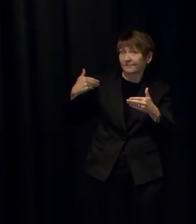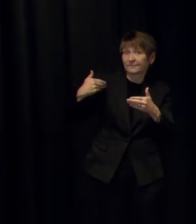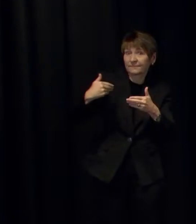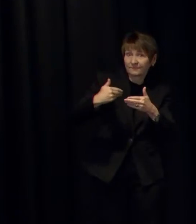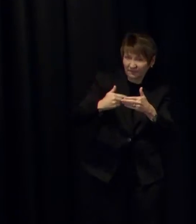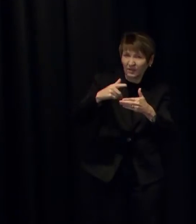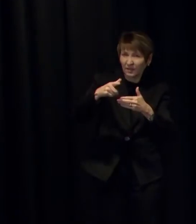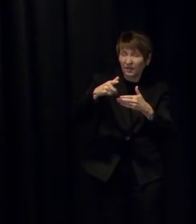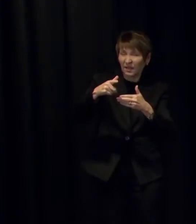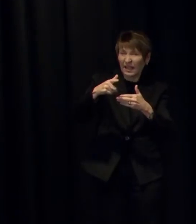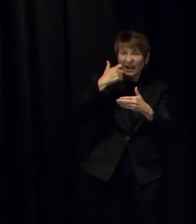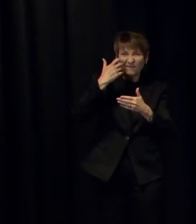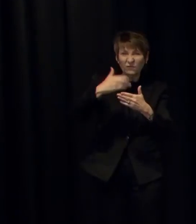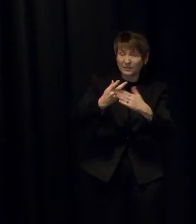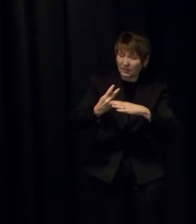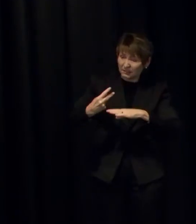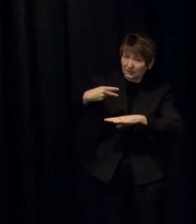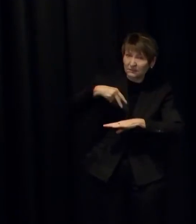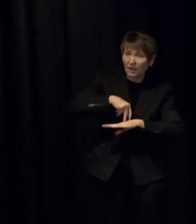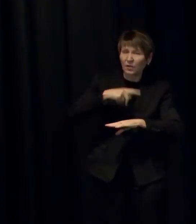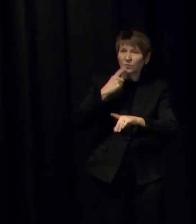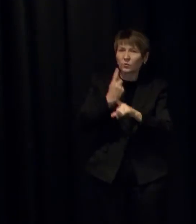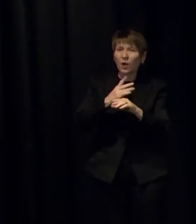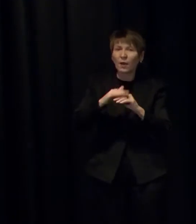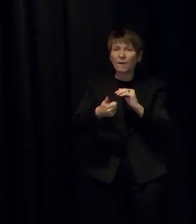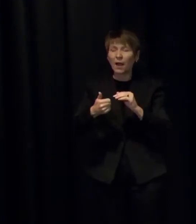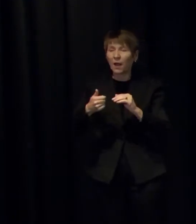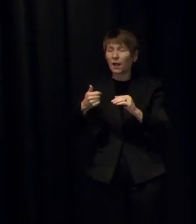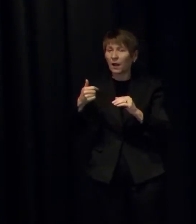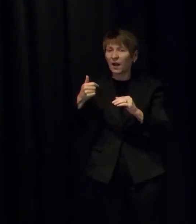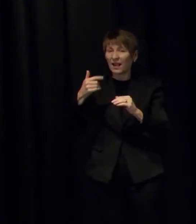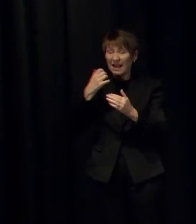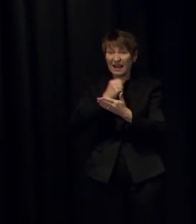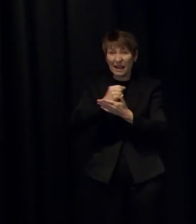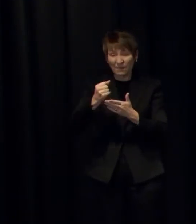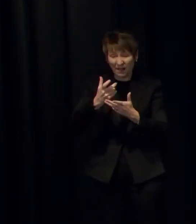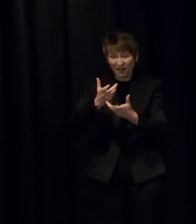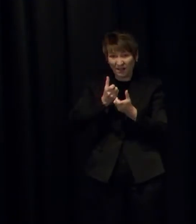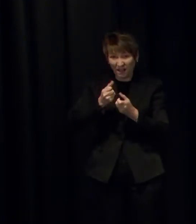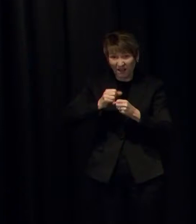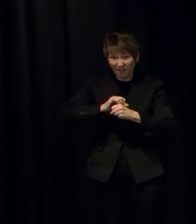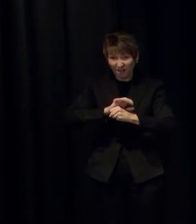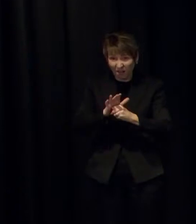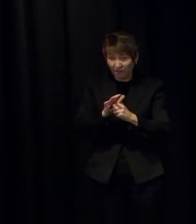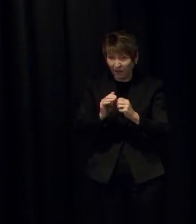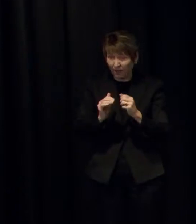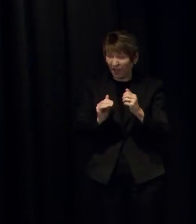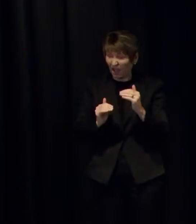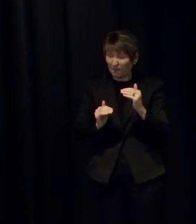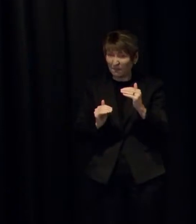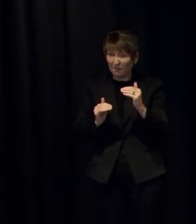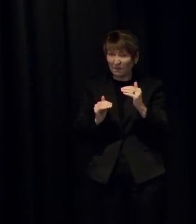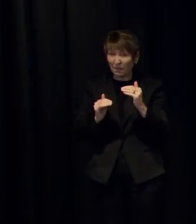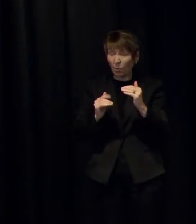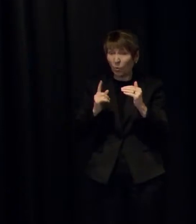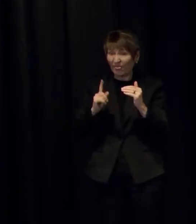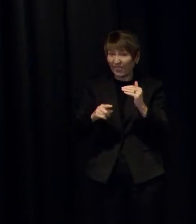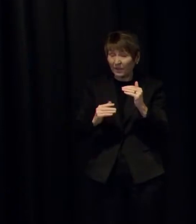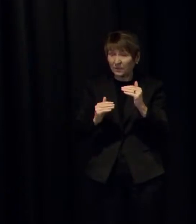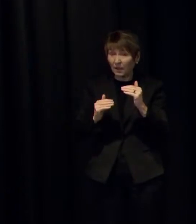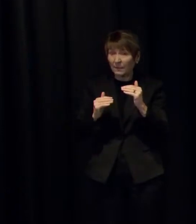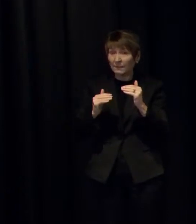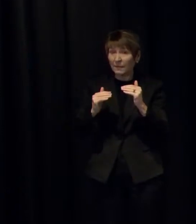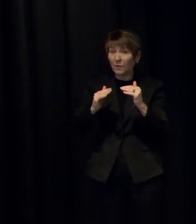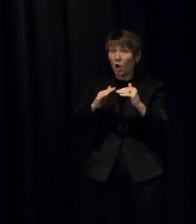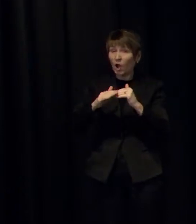those numbers are though, and the same goes with the hospitalisations? Where are we still looking at the peak of the number of people who end up in a hospital bed?